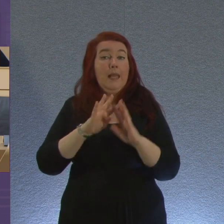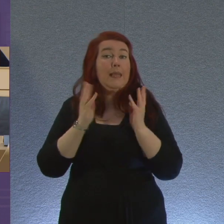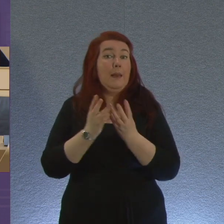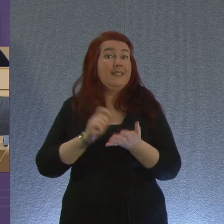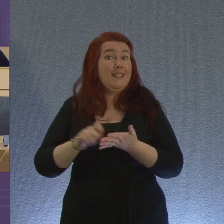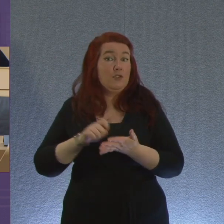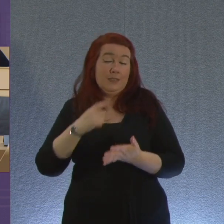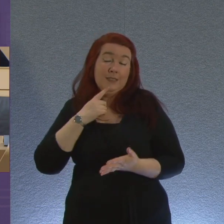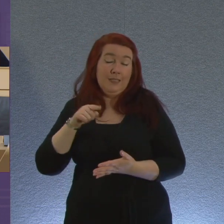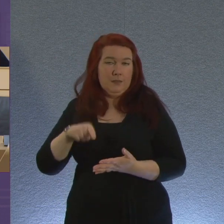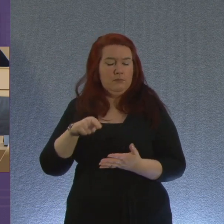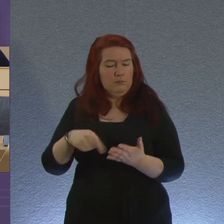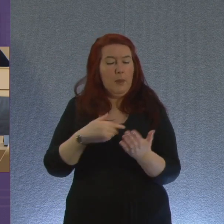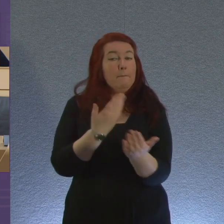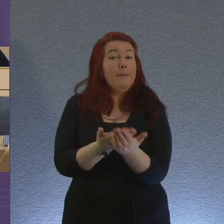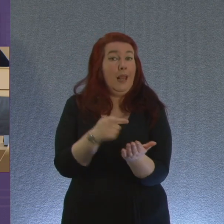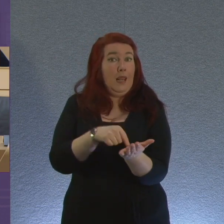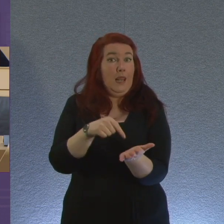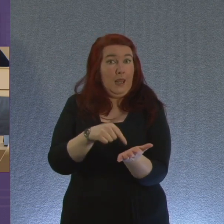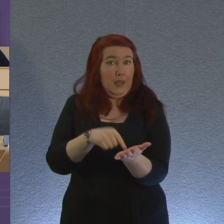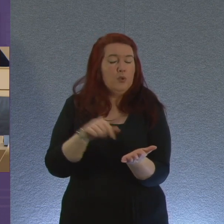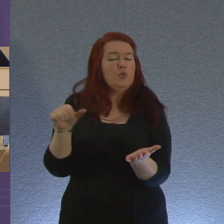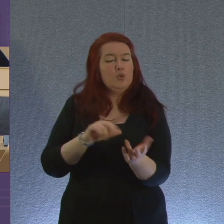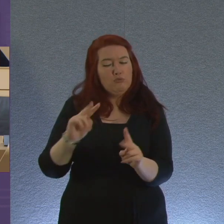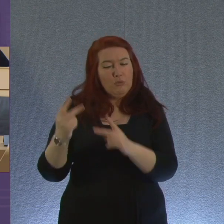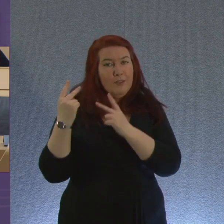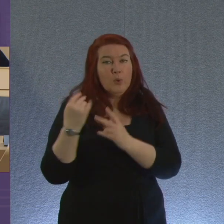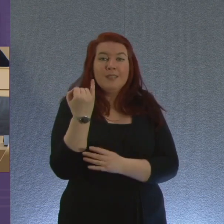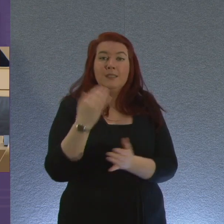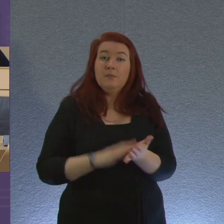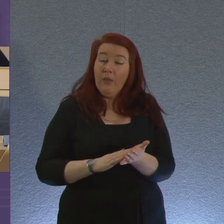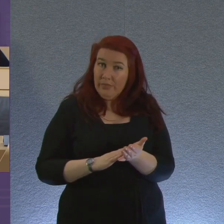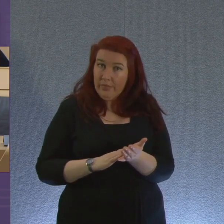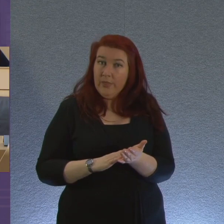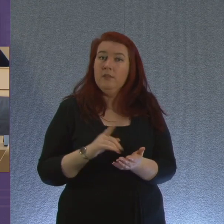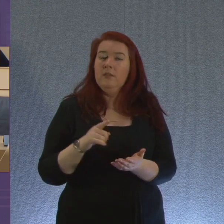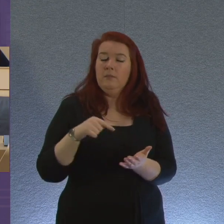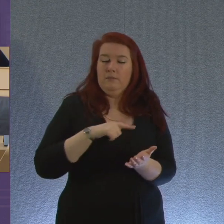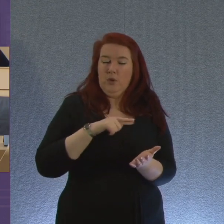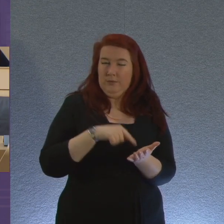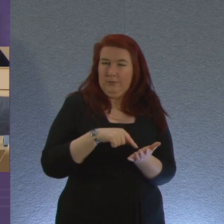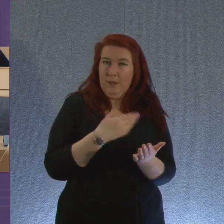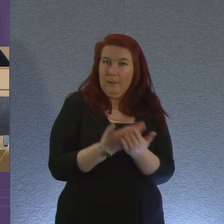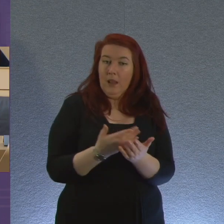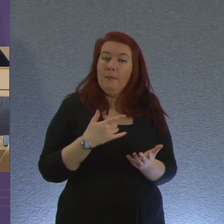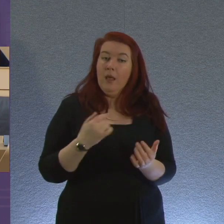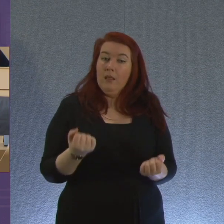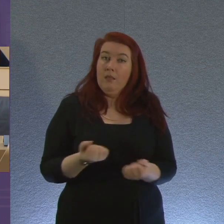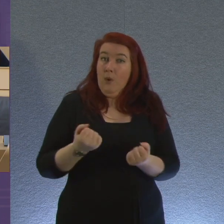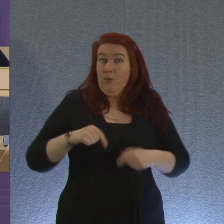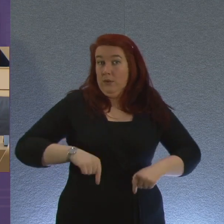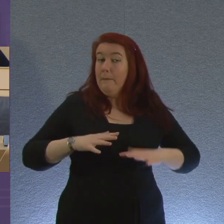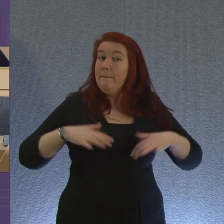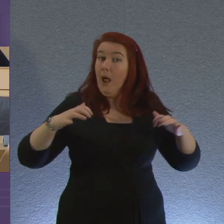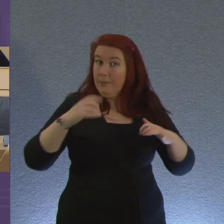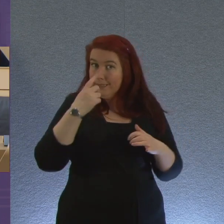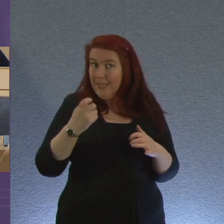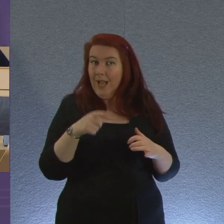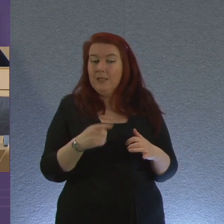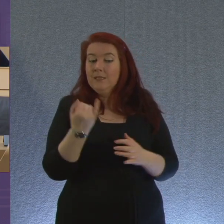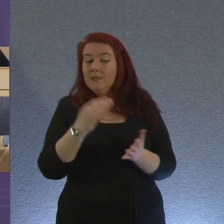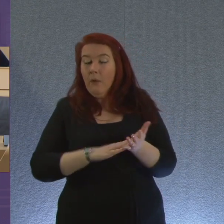the legislation itself is reviewed every 6 months with the powers in this Parliament to be able to either continue